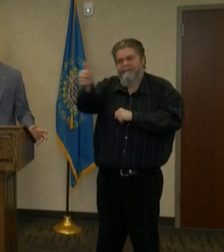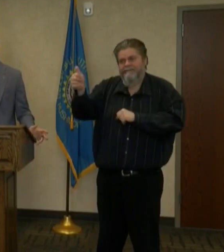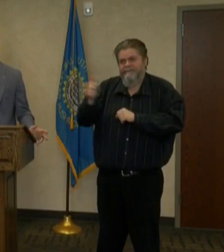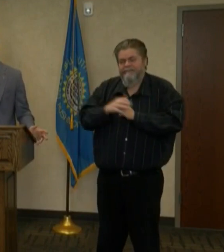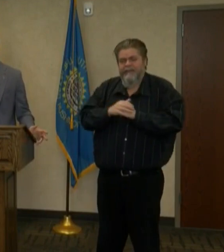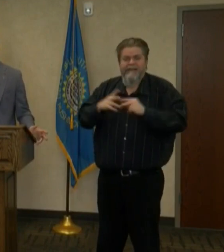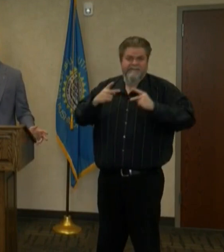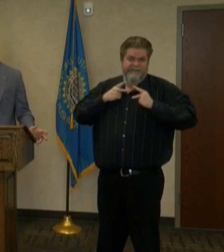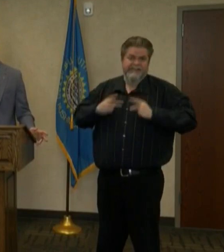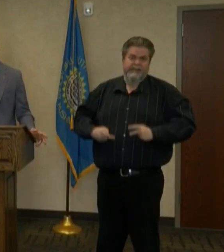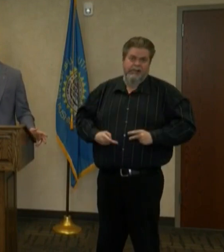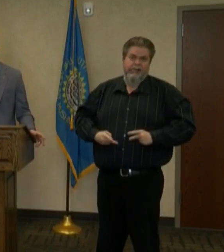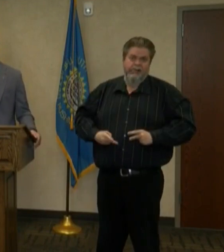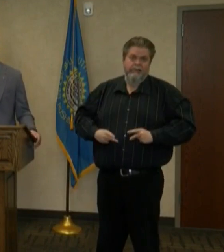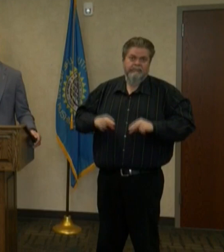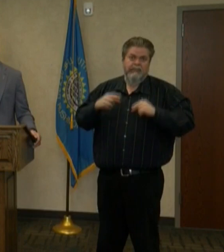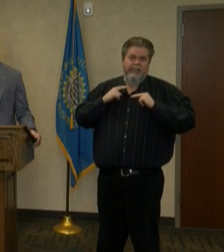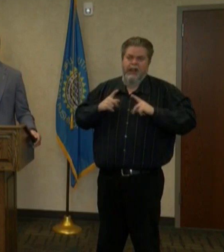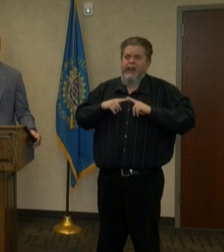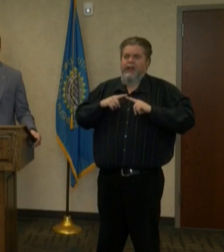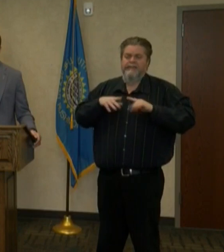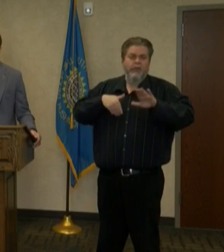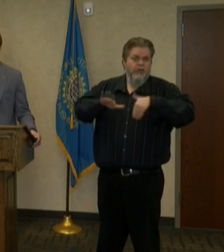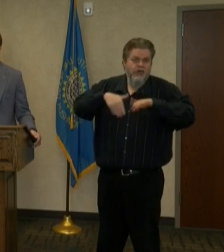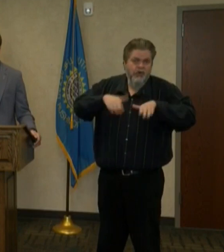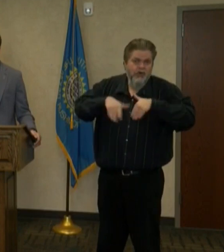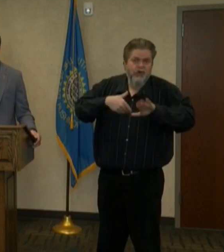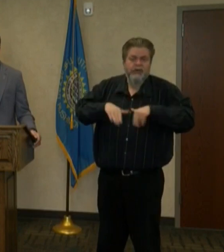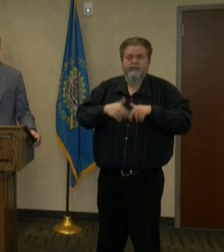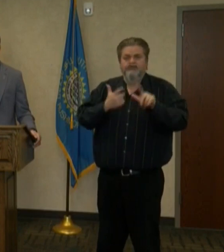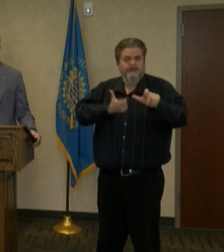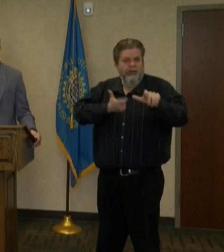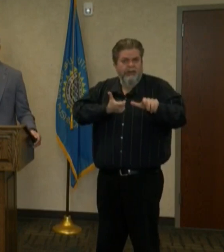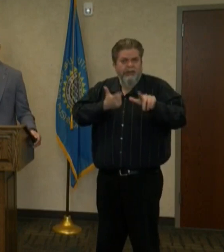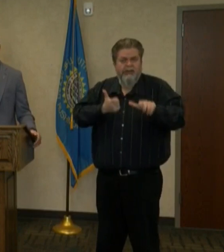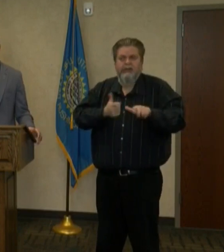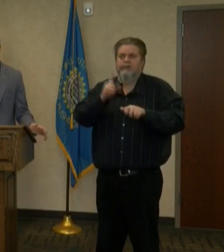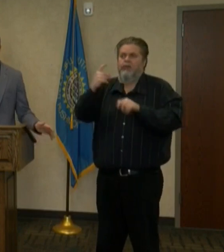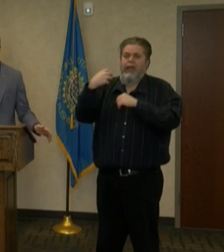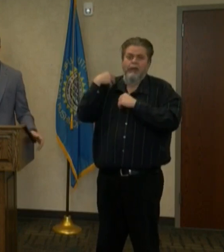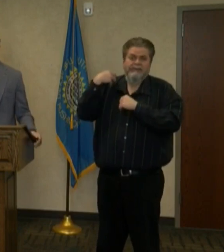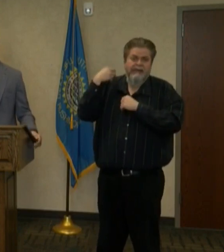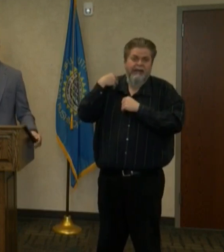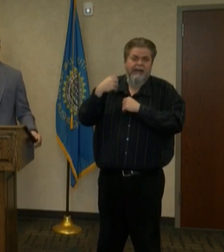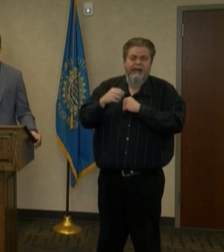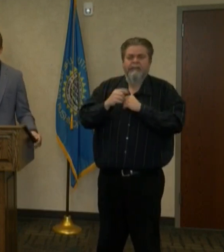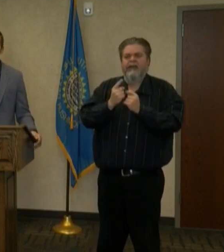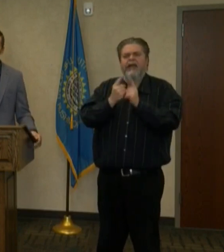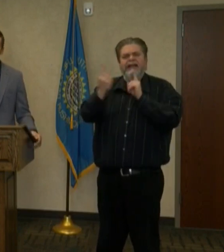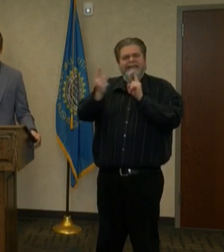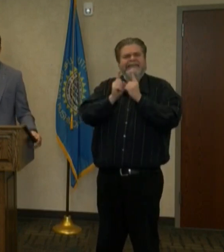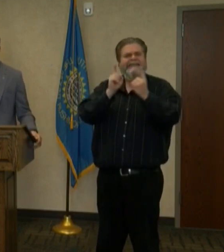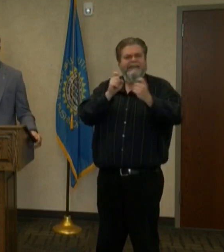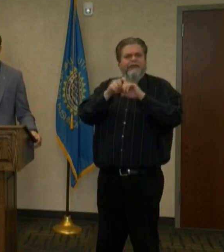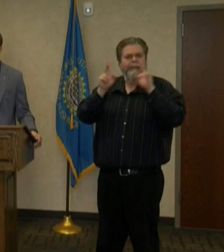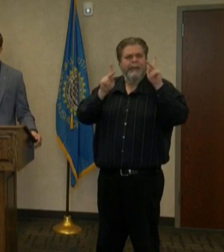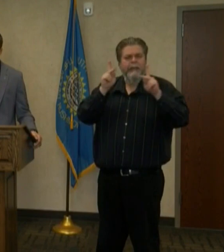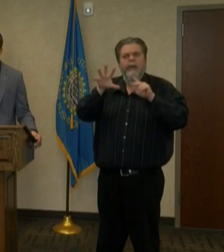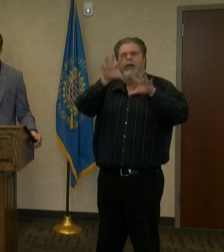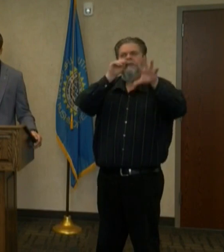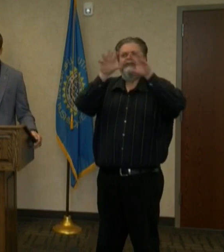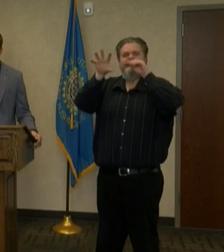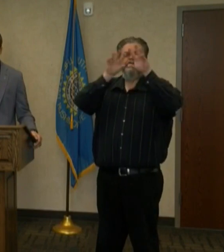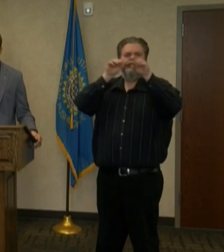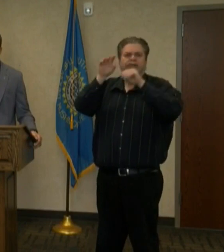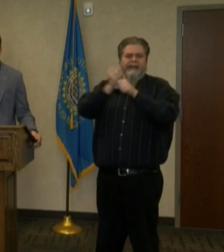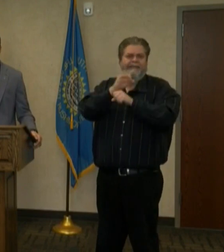physical health, all right? Walking, running, getting outside, staying away from people, but getting fresh air. That's